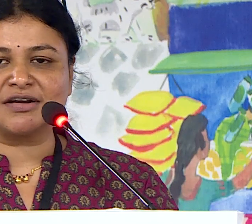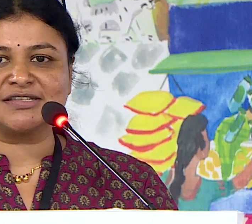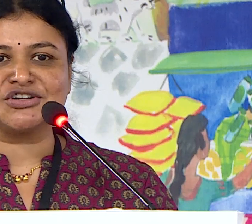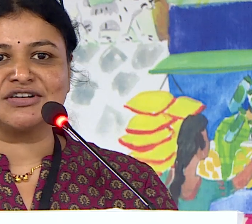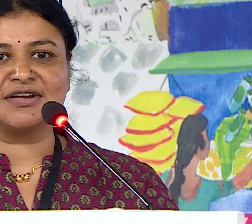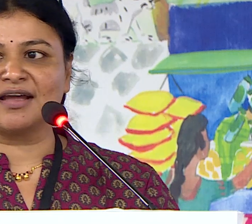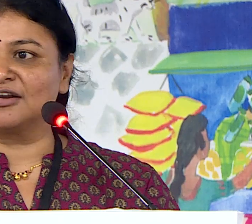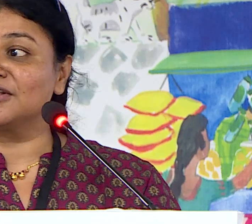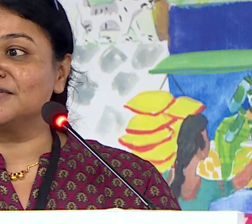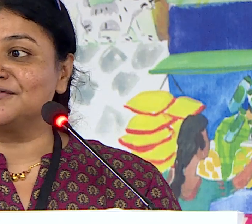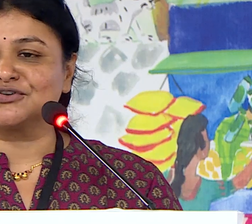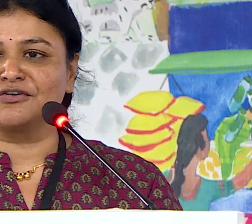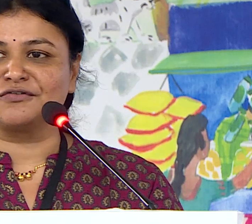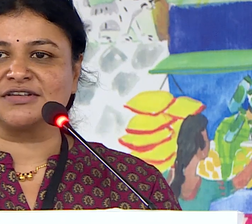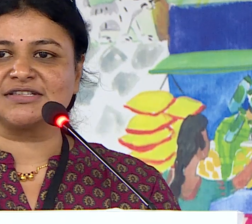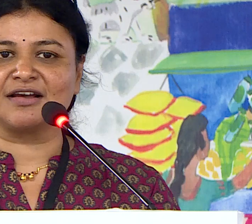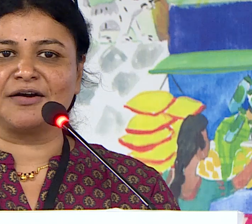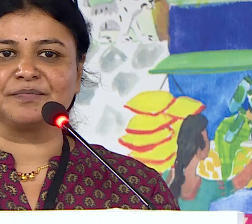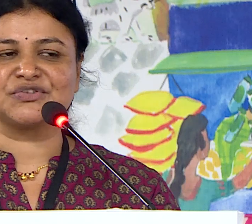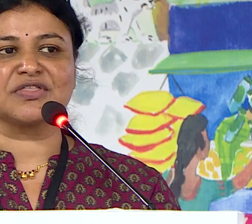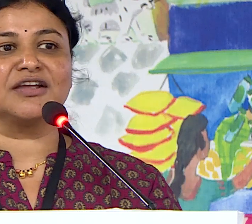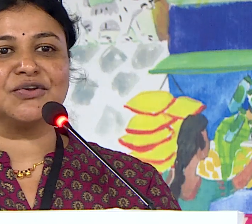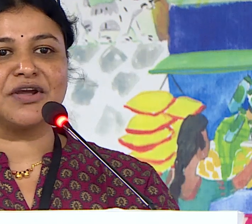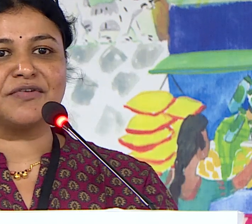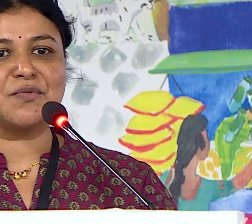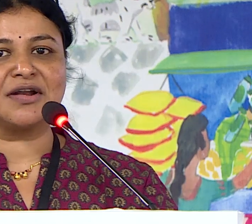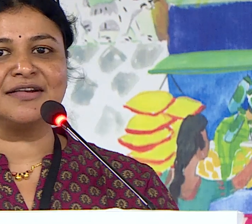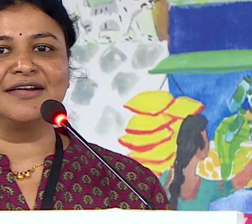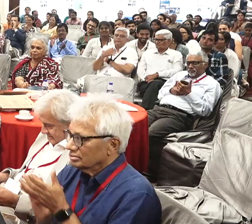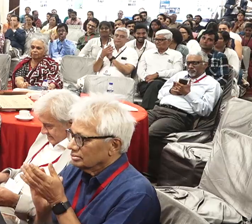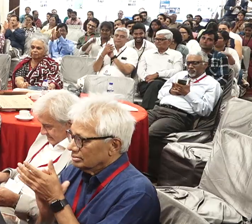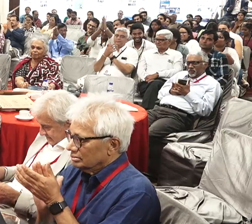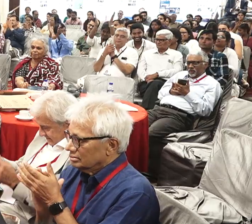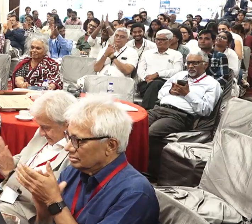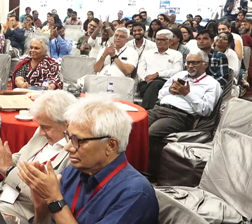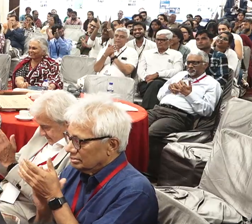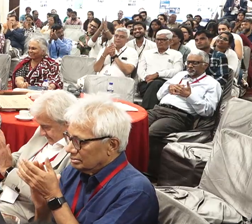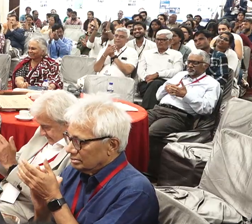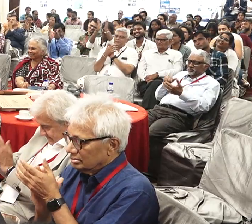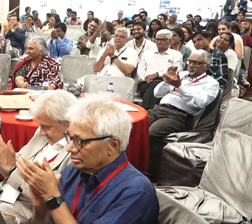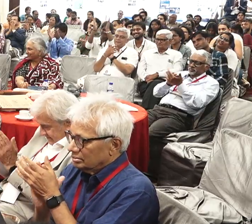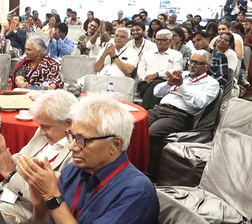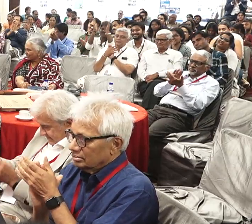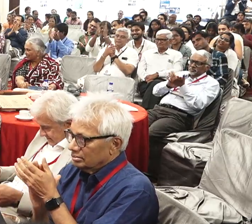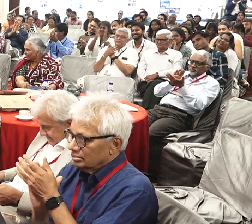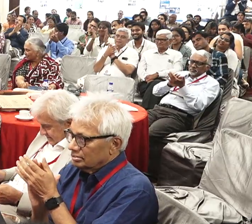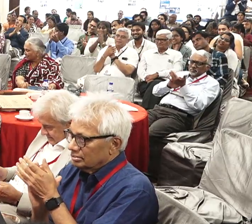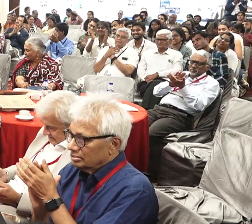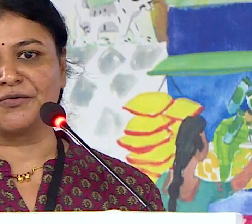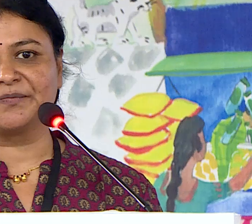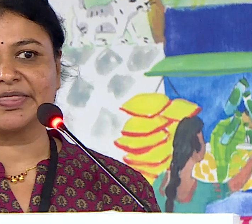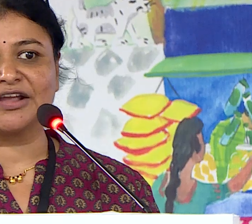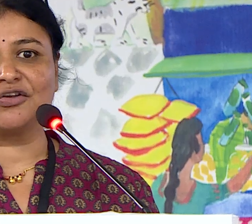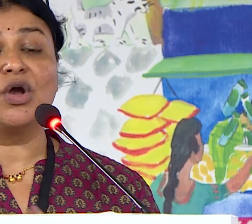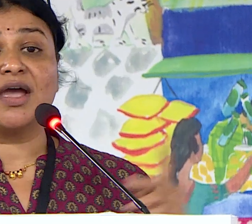for our session, and our lovely photographers. So thank you everyone for being here, and we'll see you bright and early